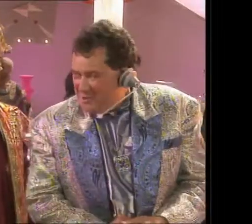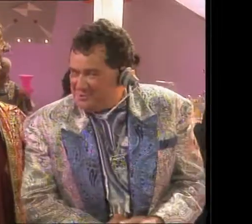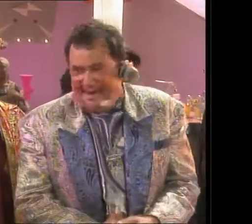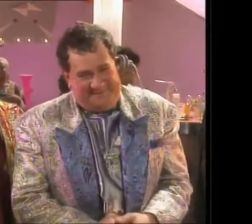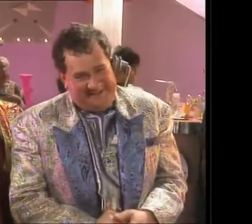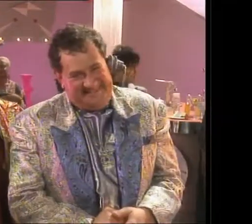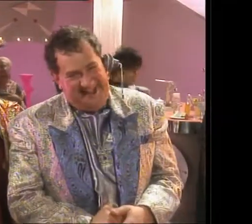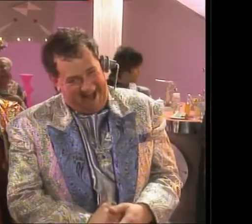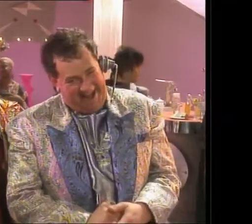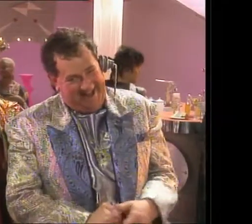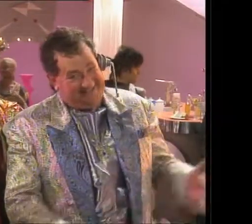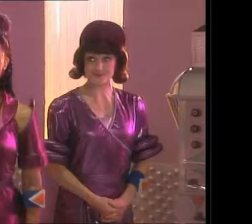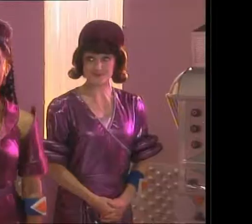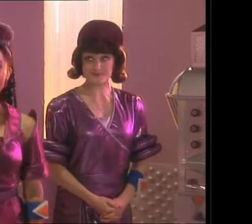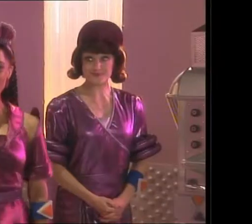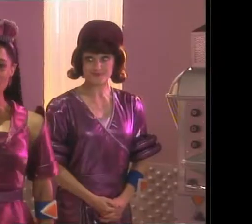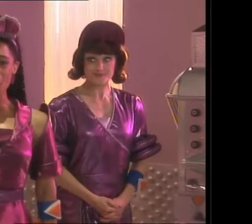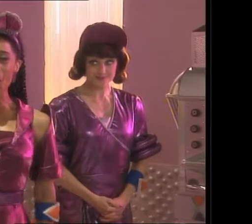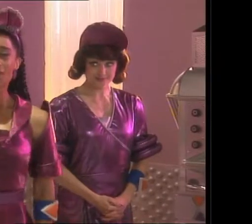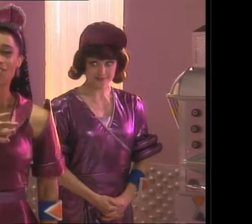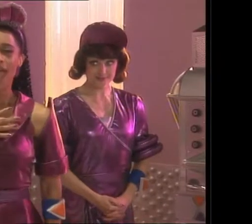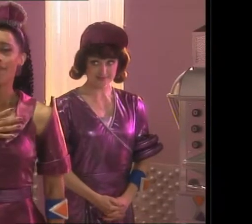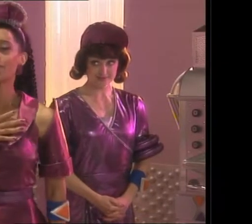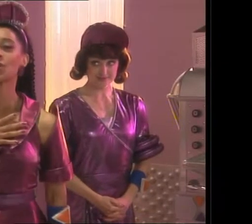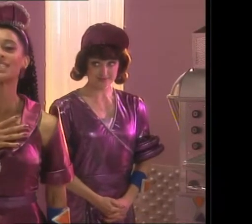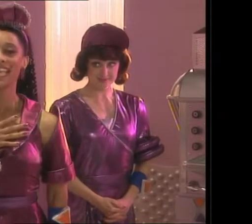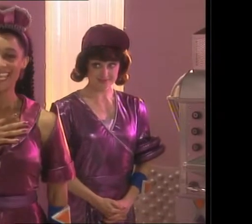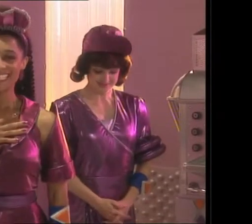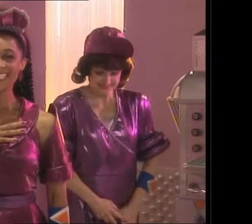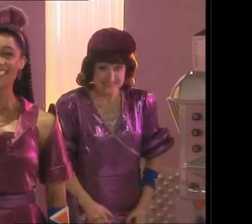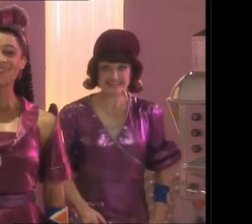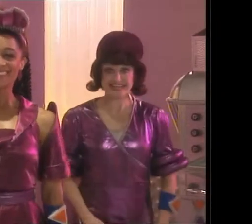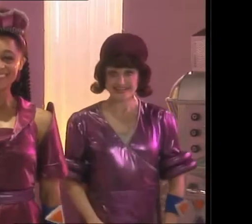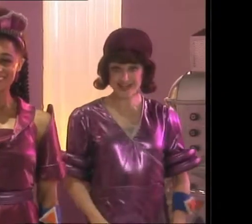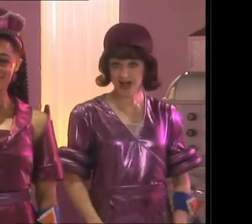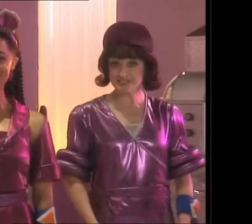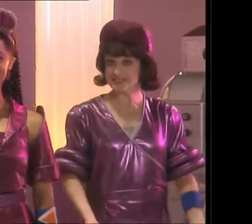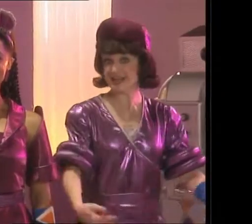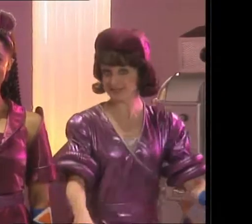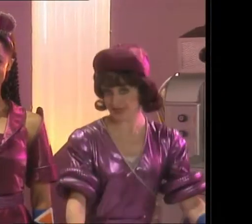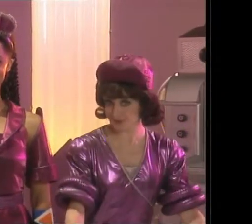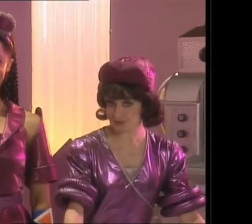at Infinity Diner. Pepper Joe, chef de cuisine. Lil, hygiene and deco